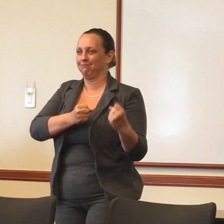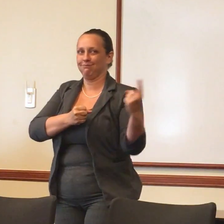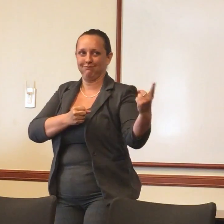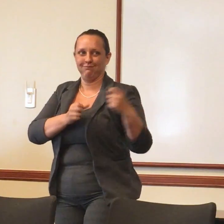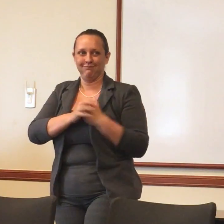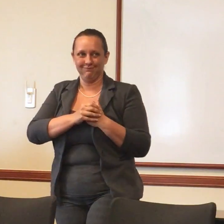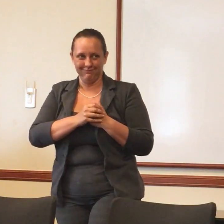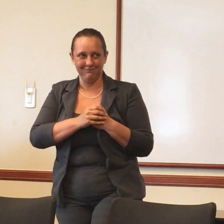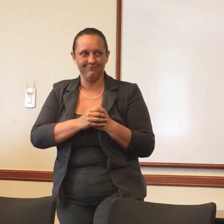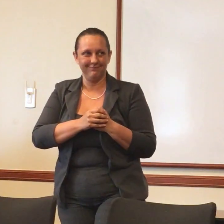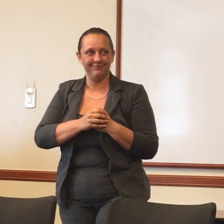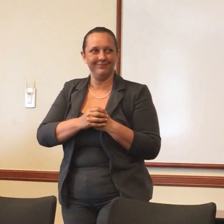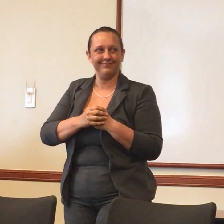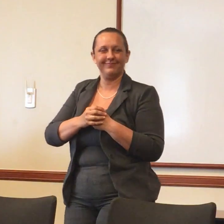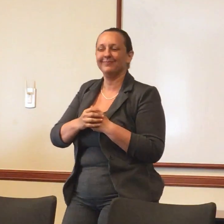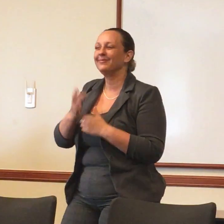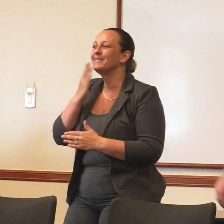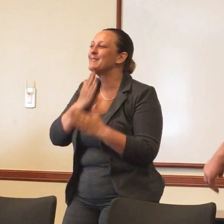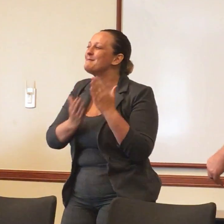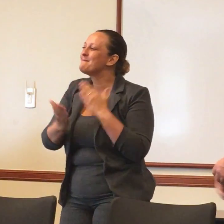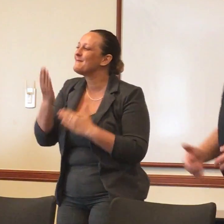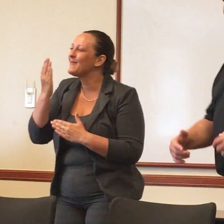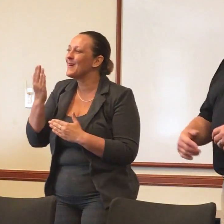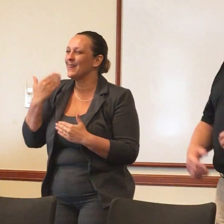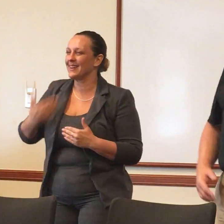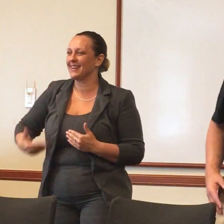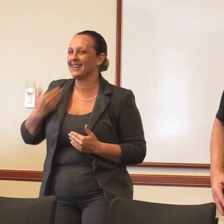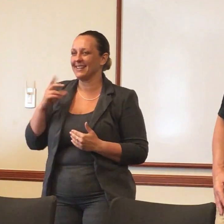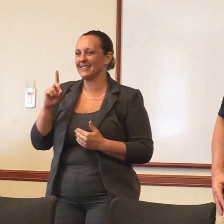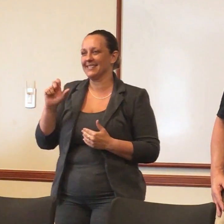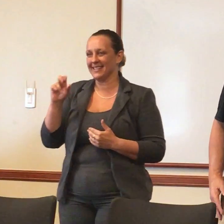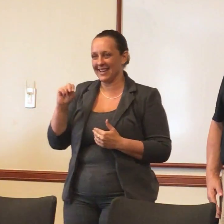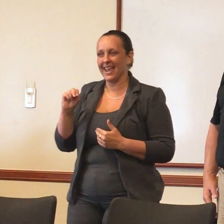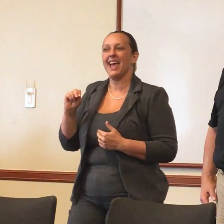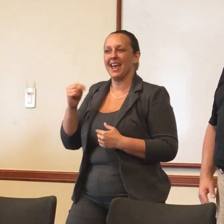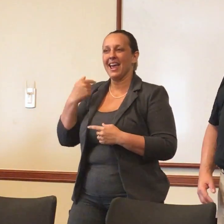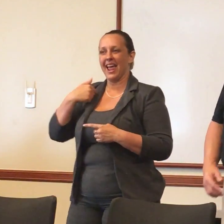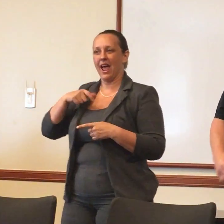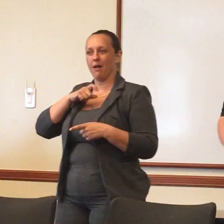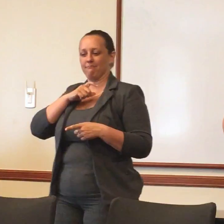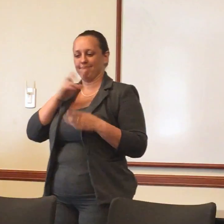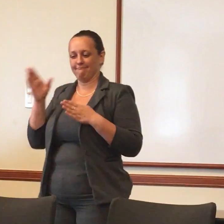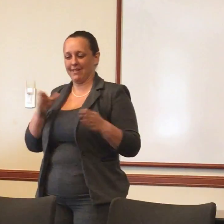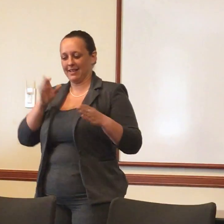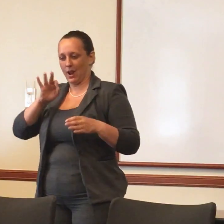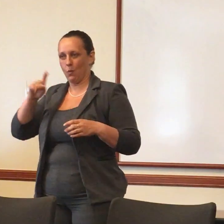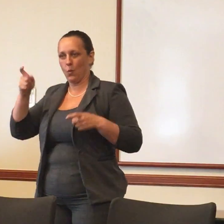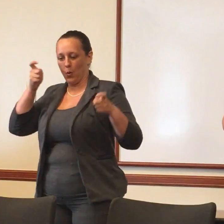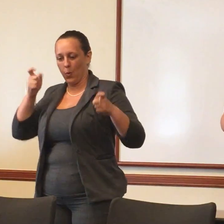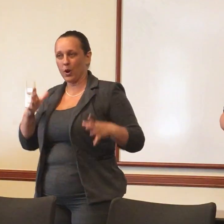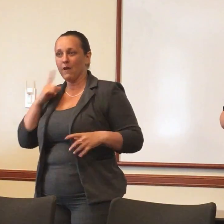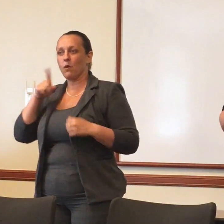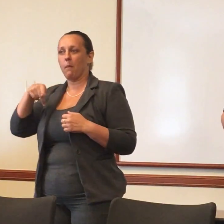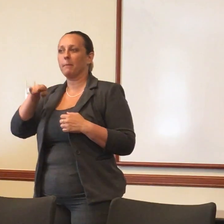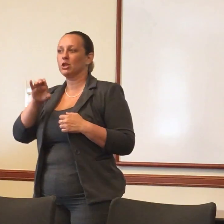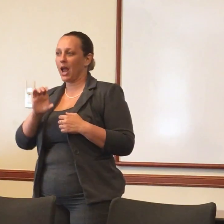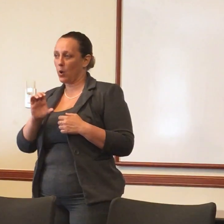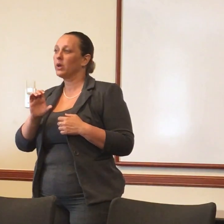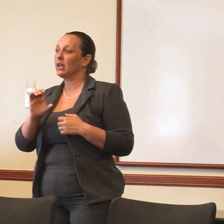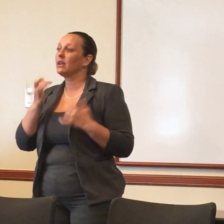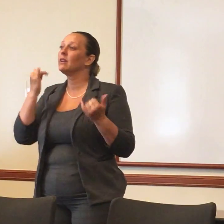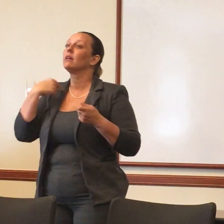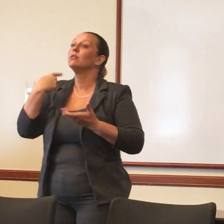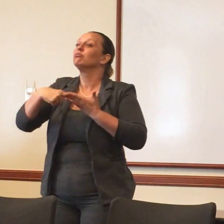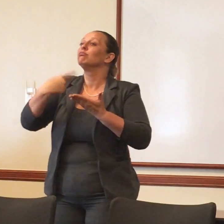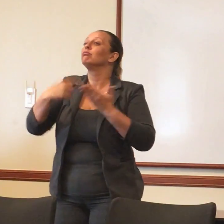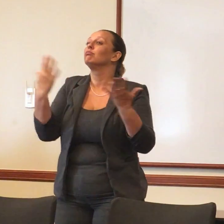Dan. Hello. Good morning, everyone. My name is Dan Koenig. I'm the 911 Planning Coordinator for Palm Beach County. Now we're going to talk